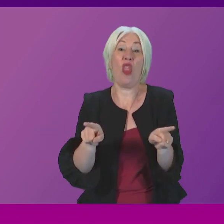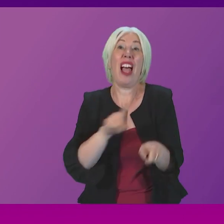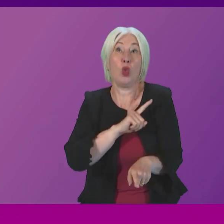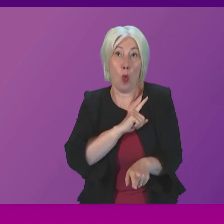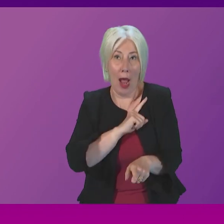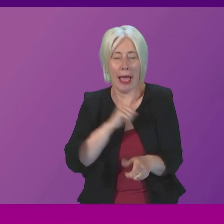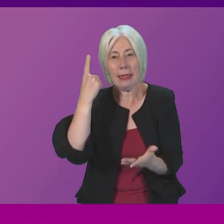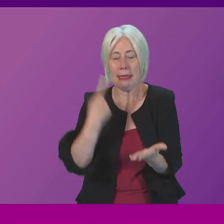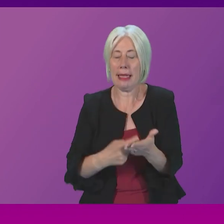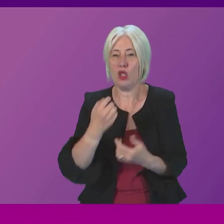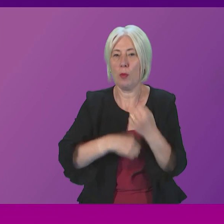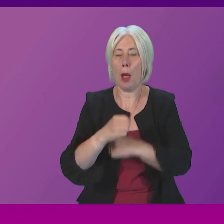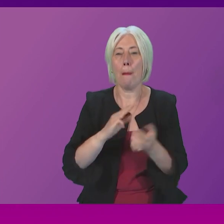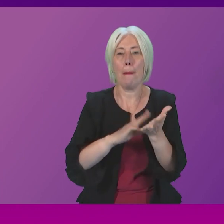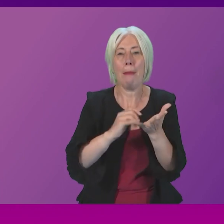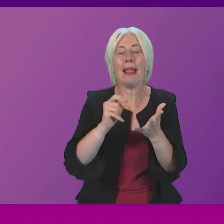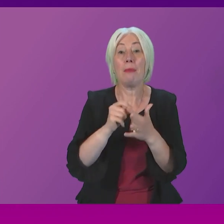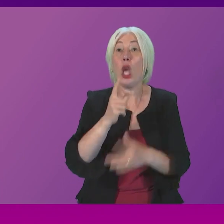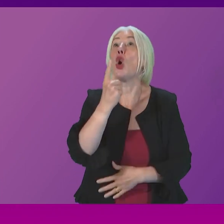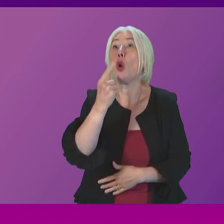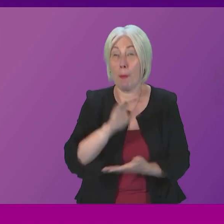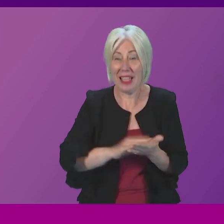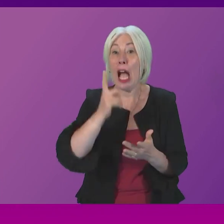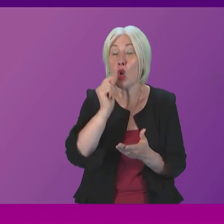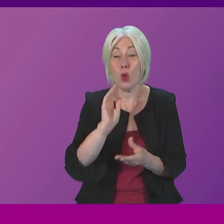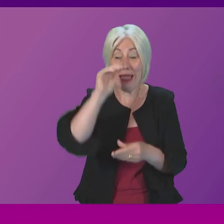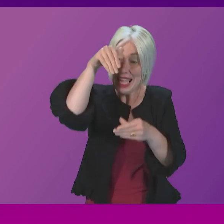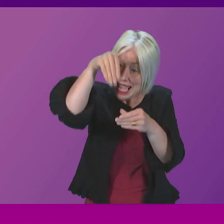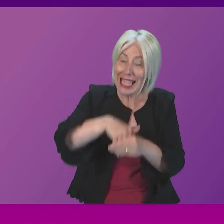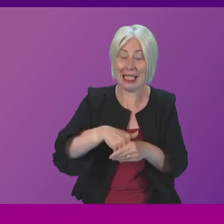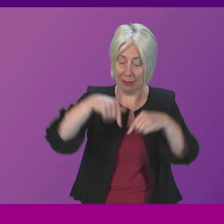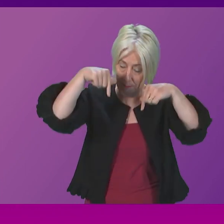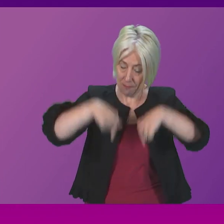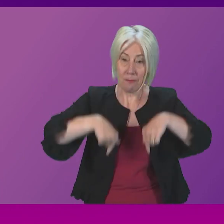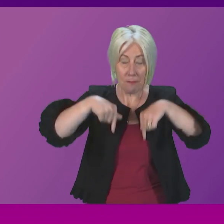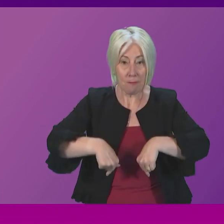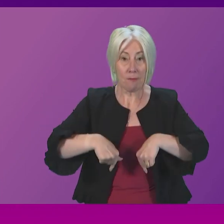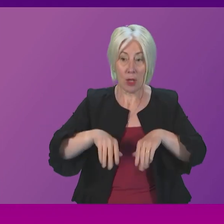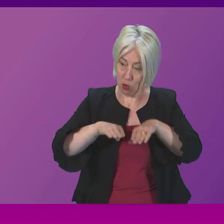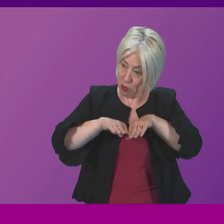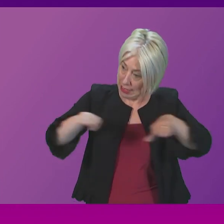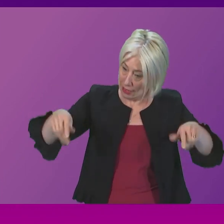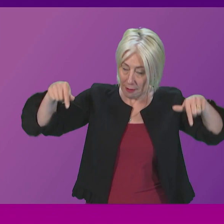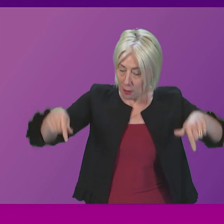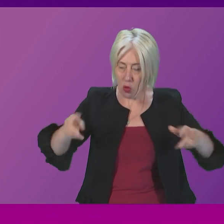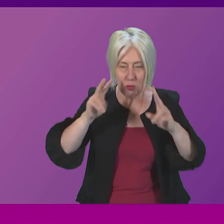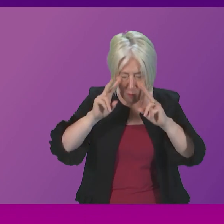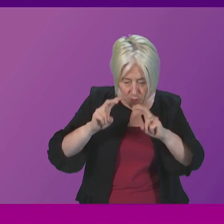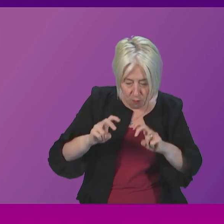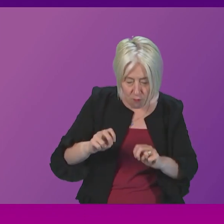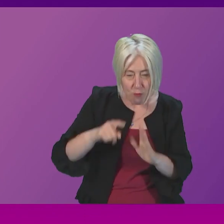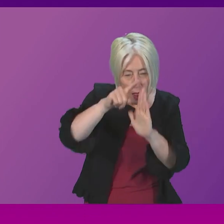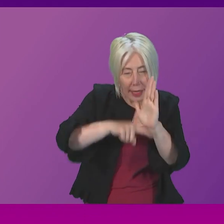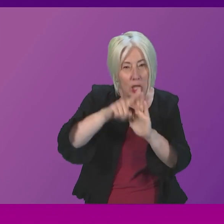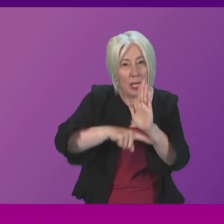to stand as an MSP, so that I could be part of that table, I suppose, that scrutinises